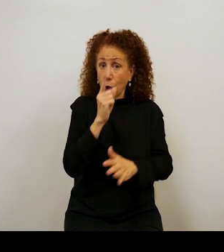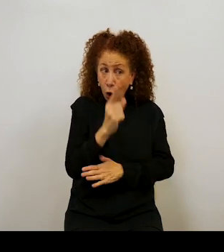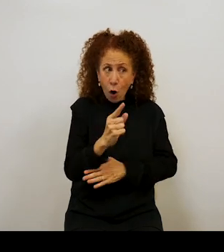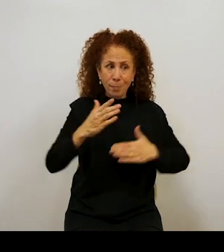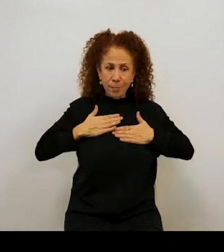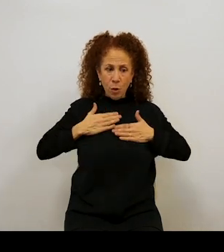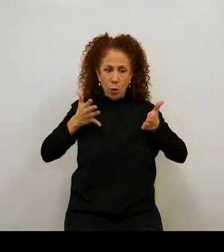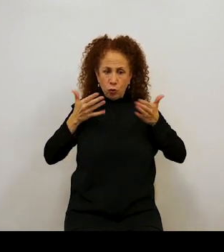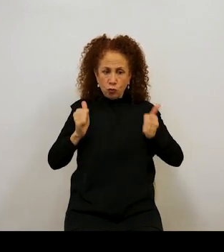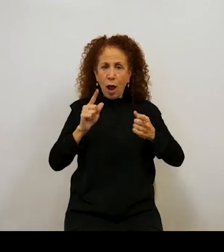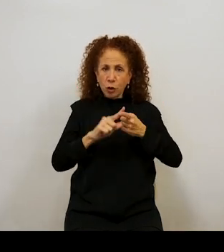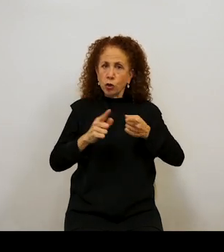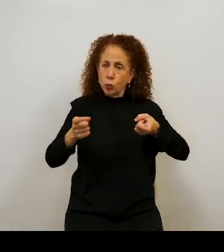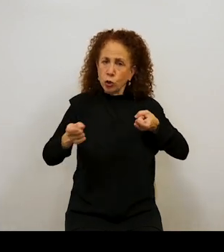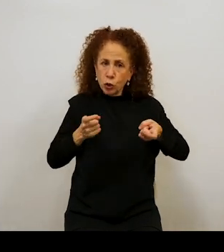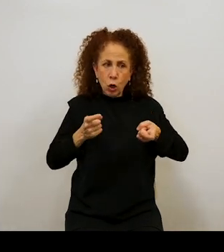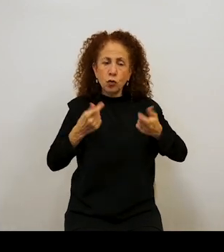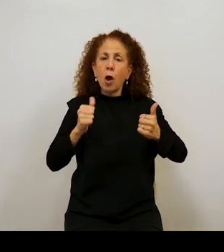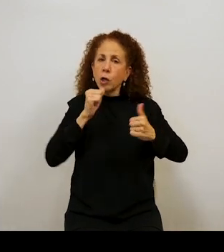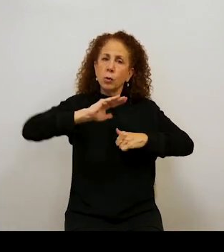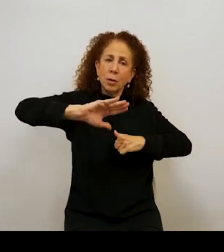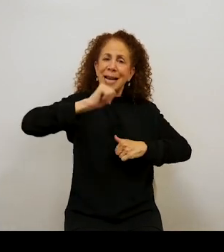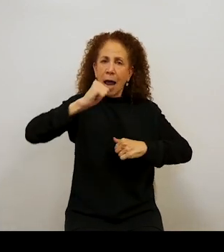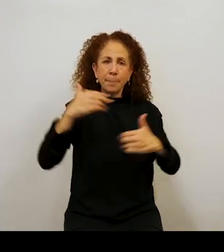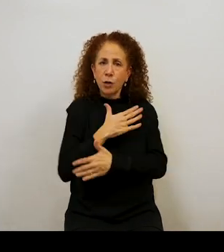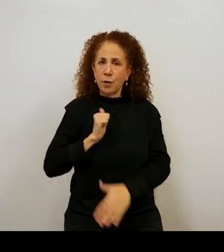you're trying to assert, you're trying to not be terrified.